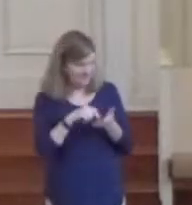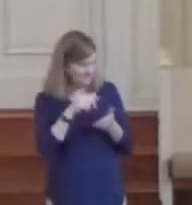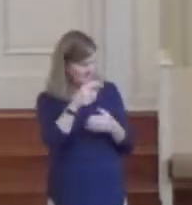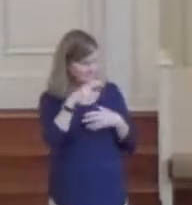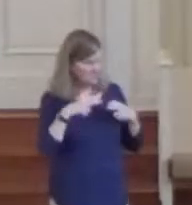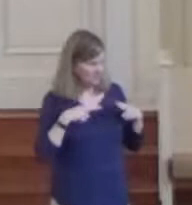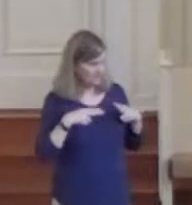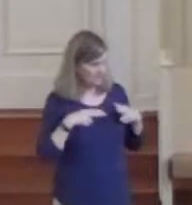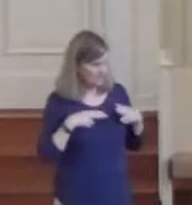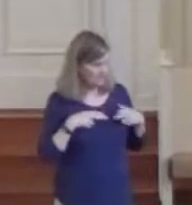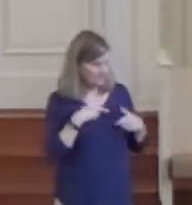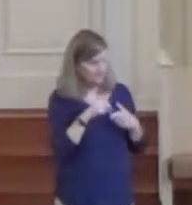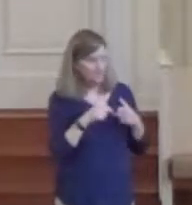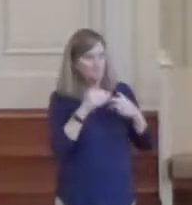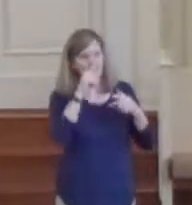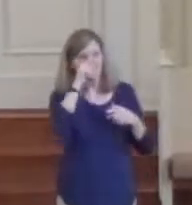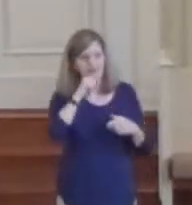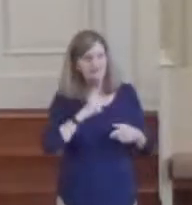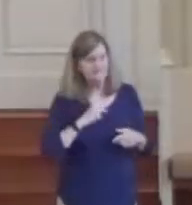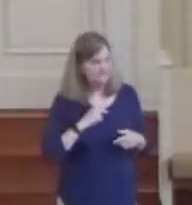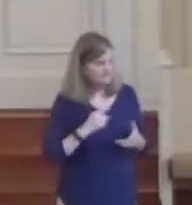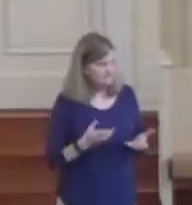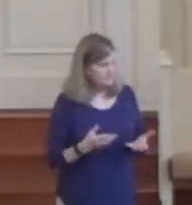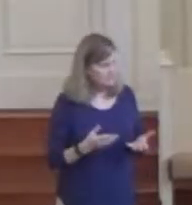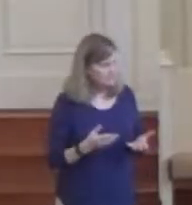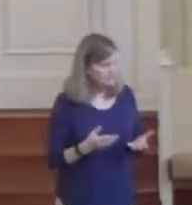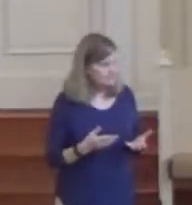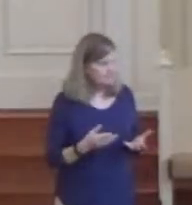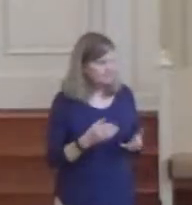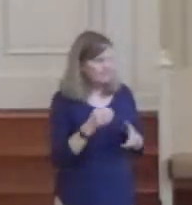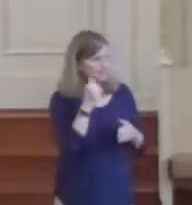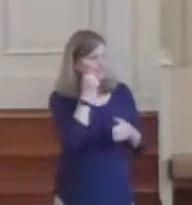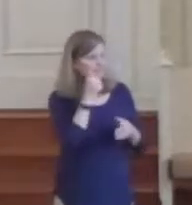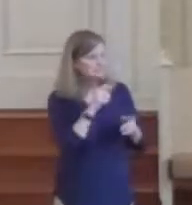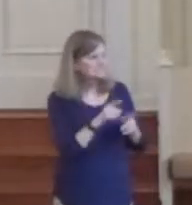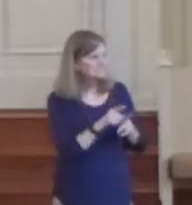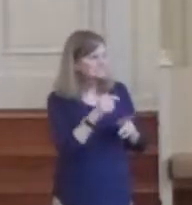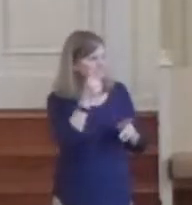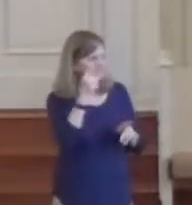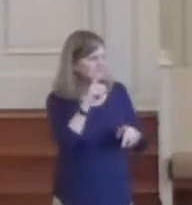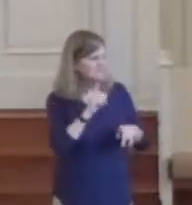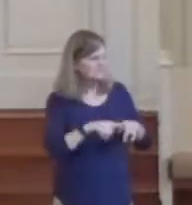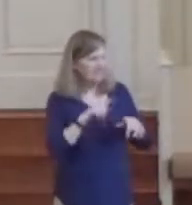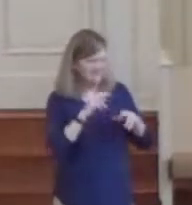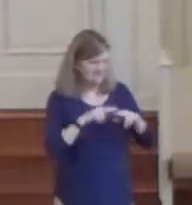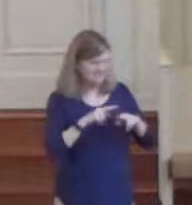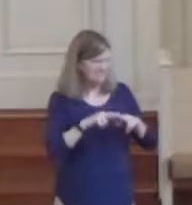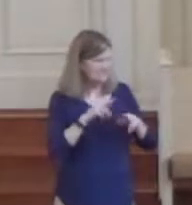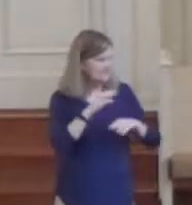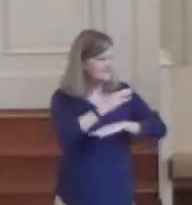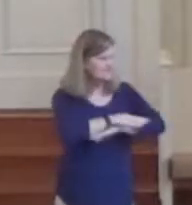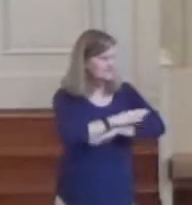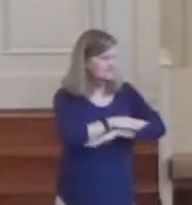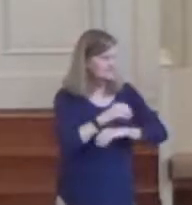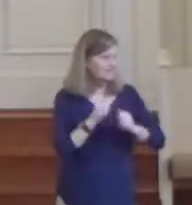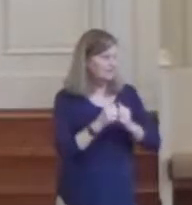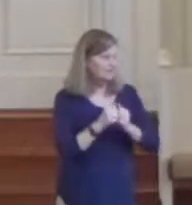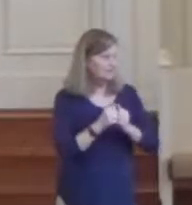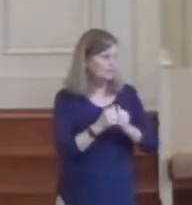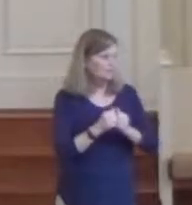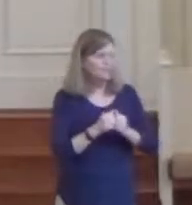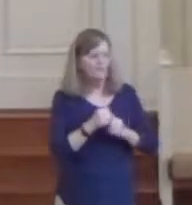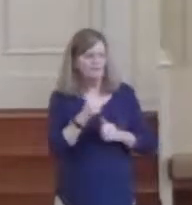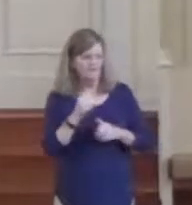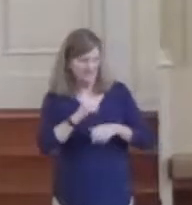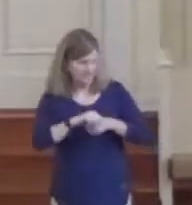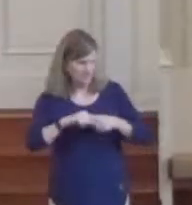holiday season. When at Thanksgiving, siblings won't be able to sit at the table with one another because she voted for